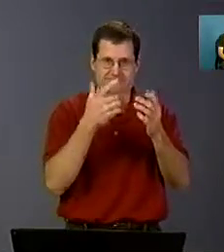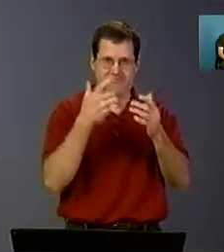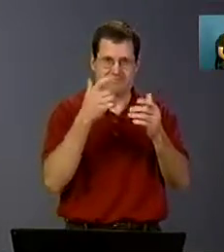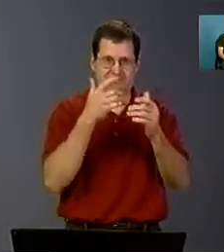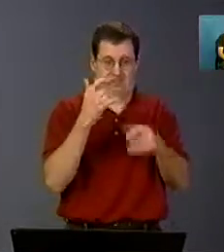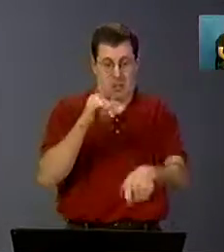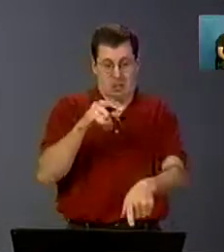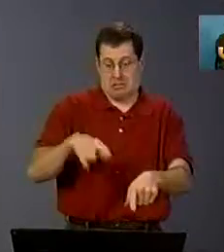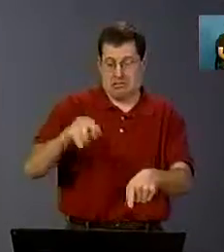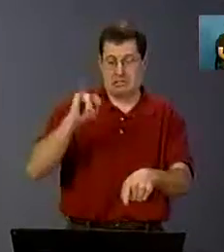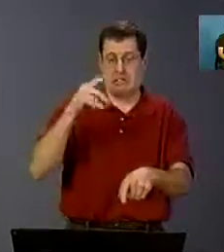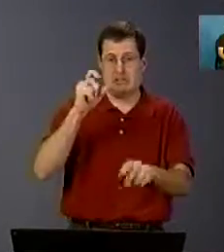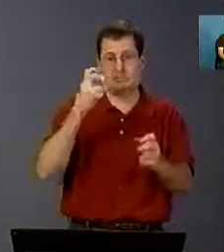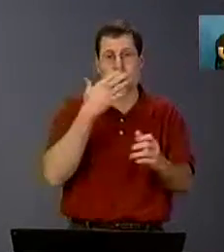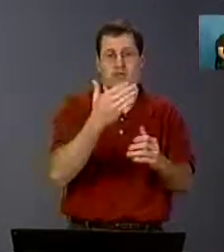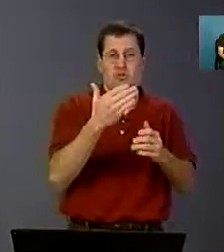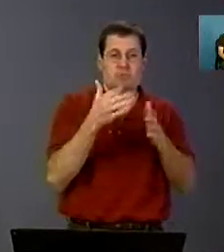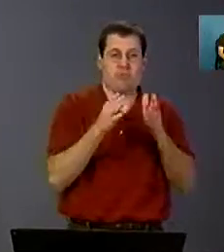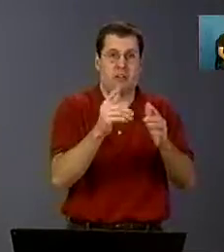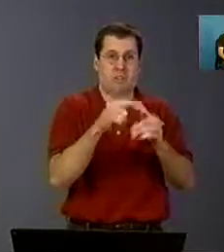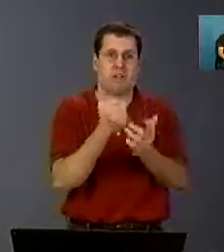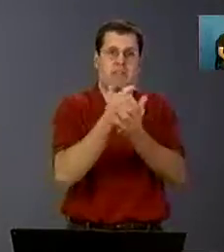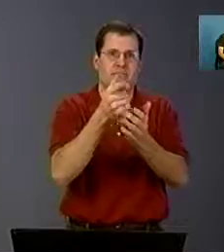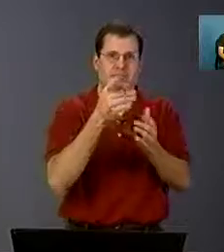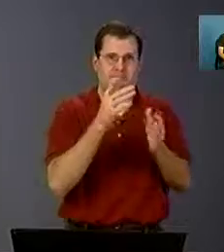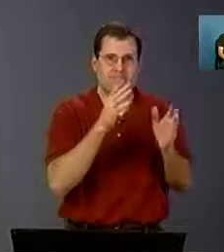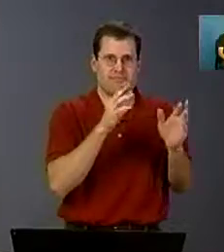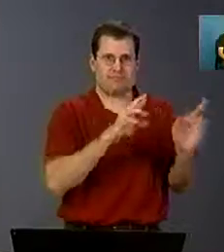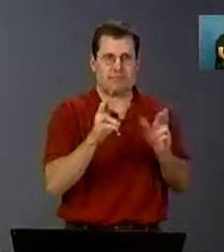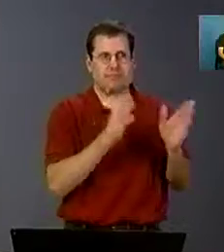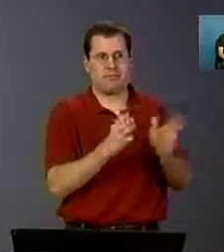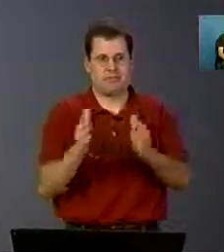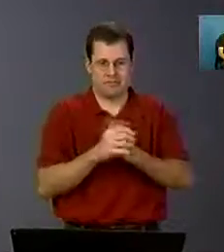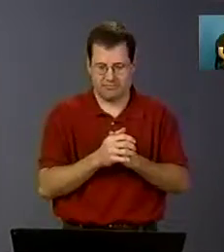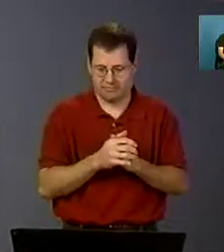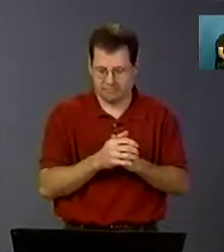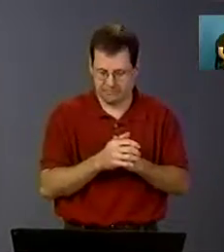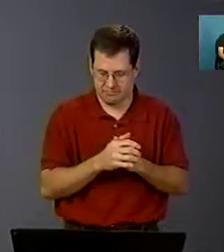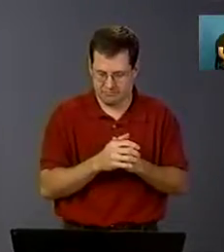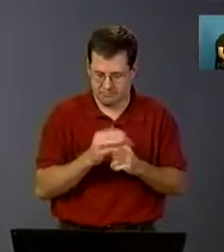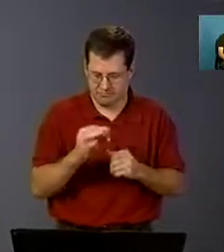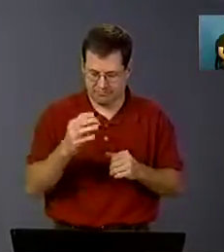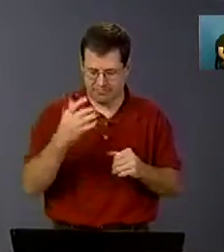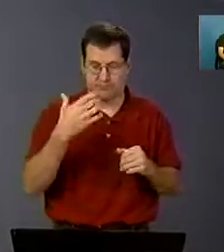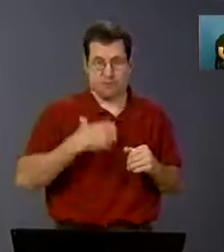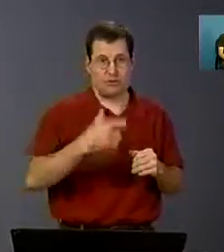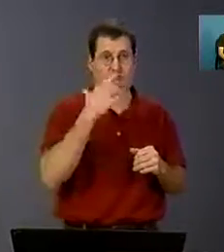But through your own experience, you should be able to learn as you have your car repaired every so often.